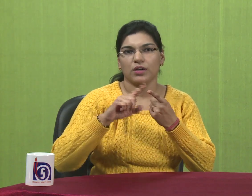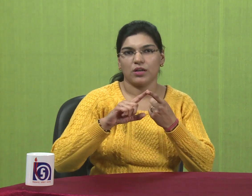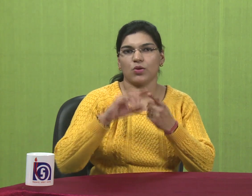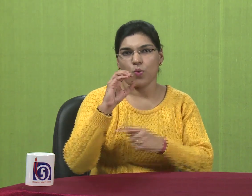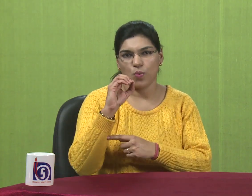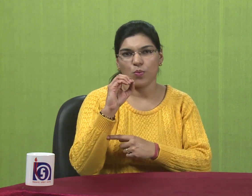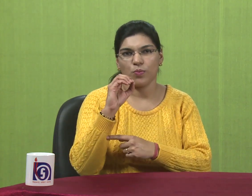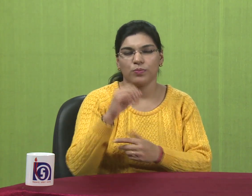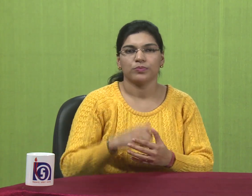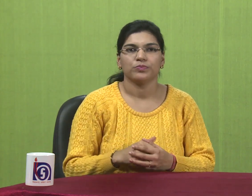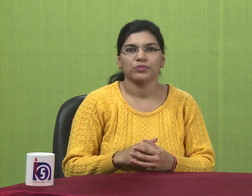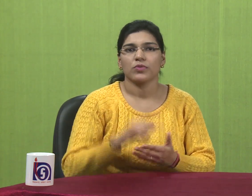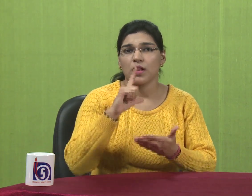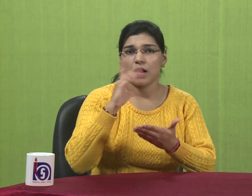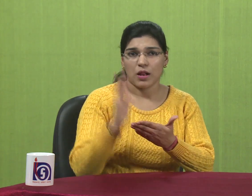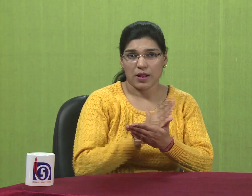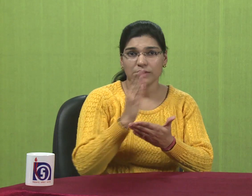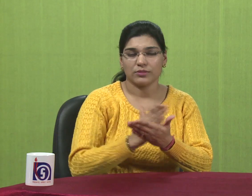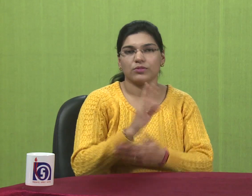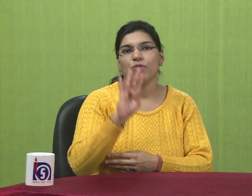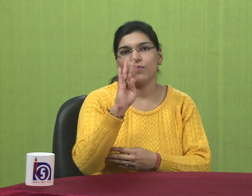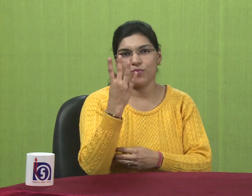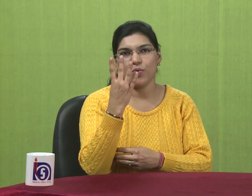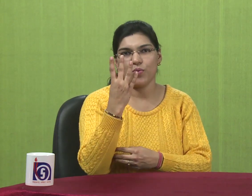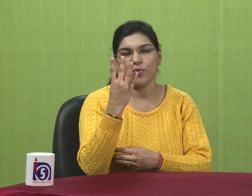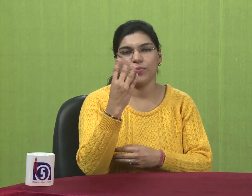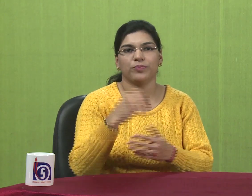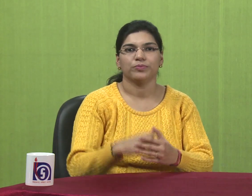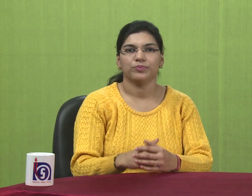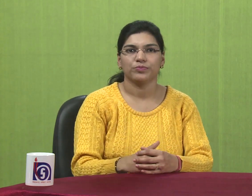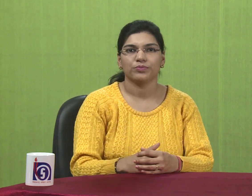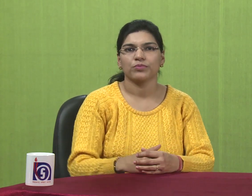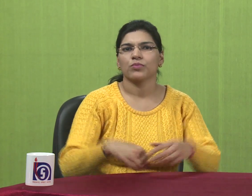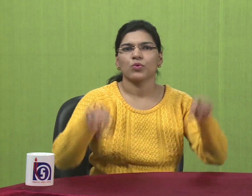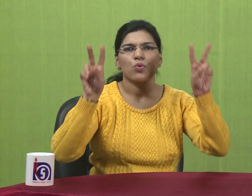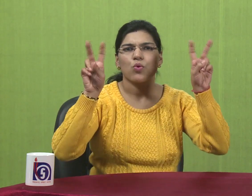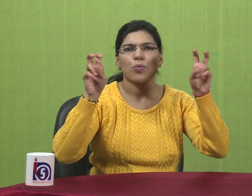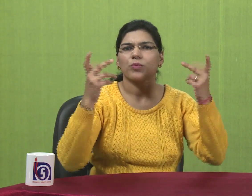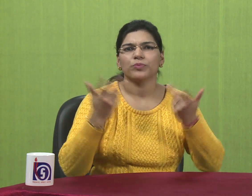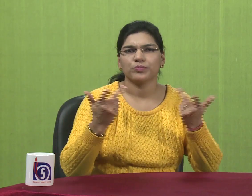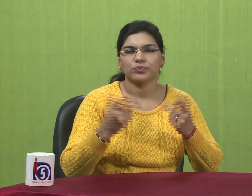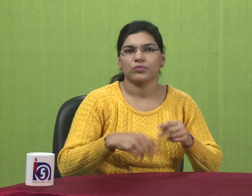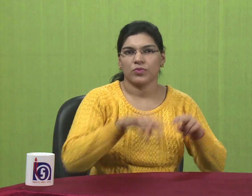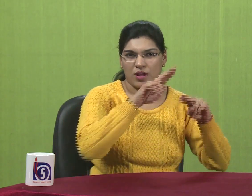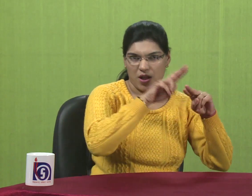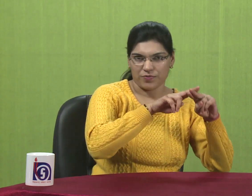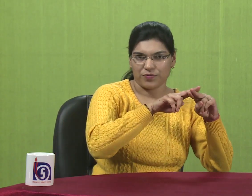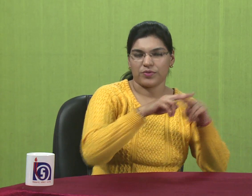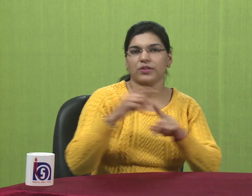So what are we doing today? We are doing data entry operations, lesson number 4. The topic of the lesson